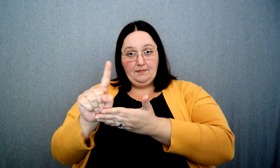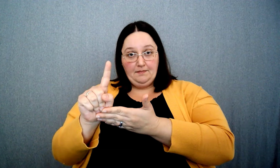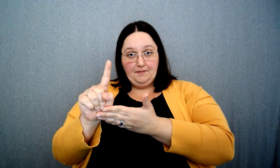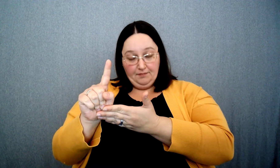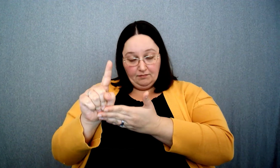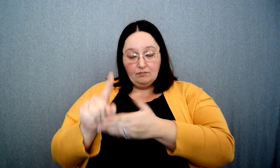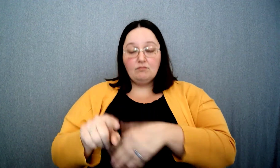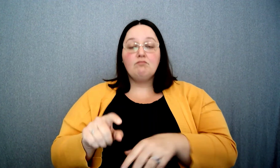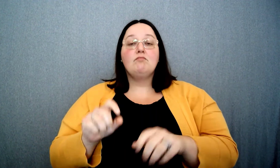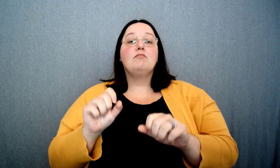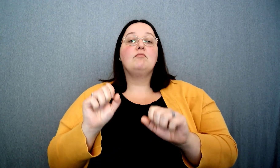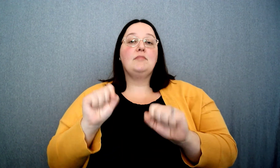Week.